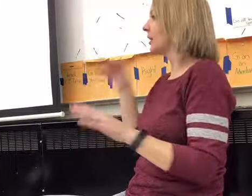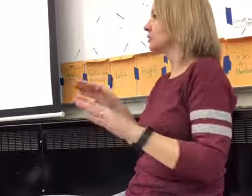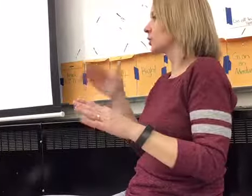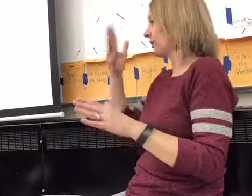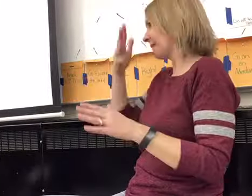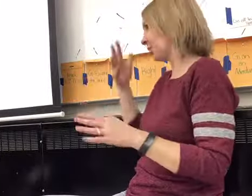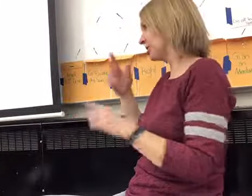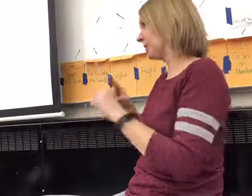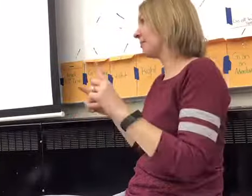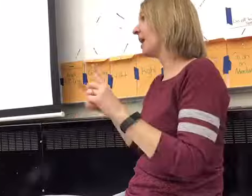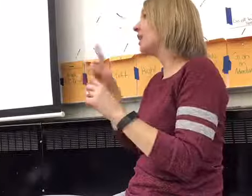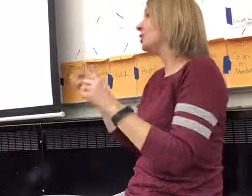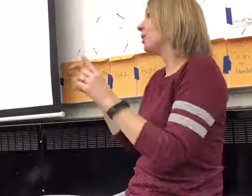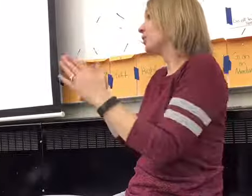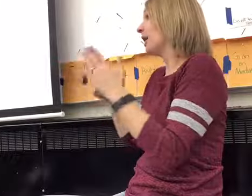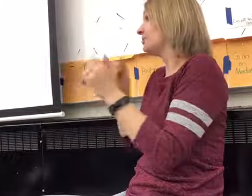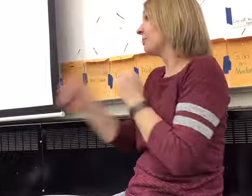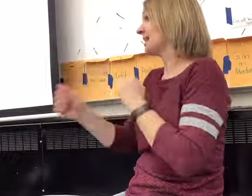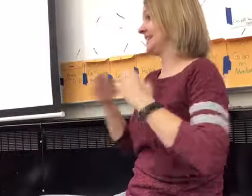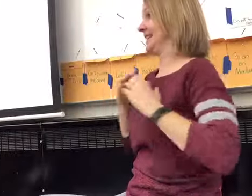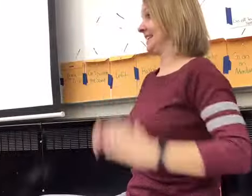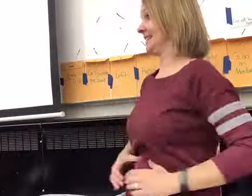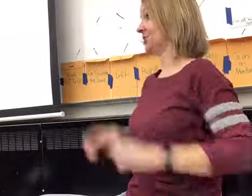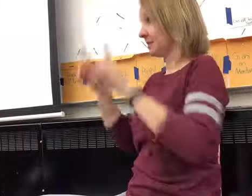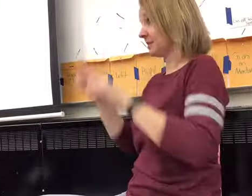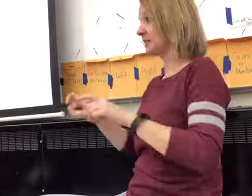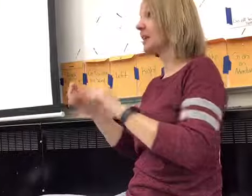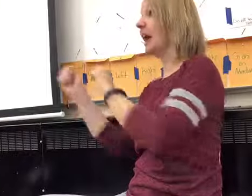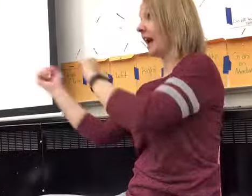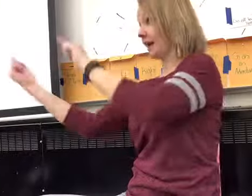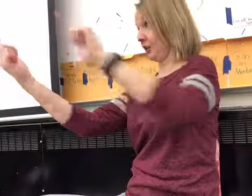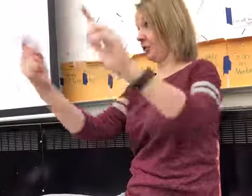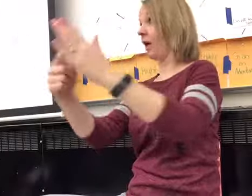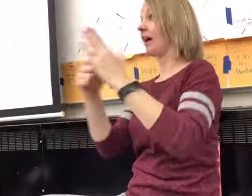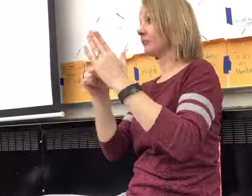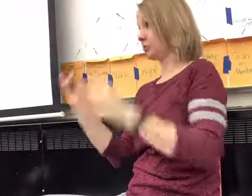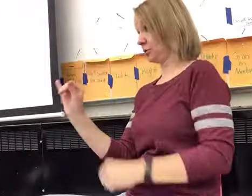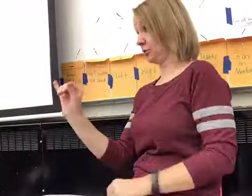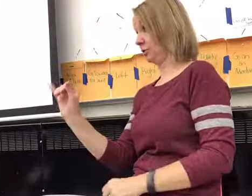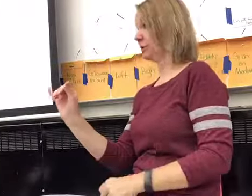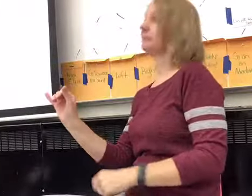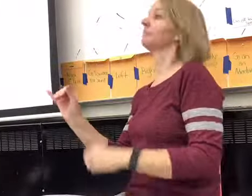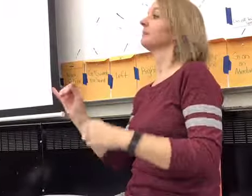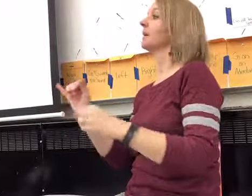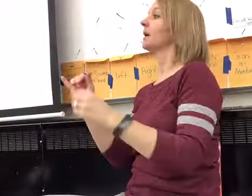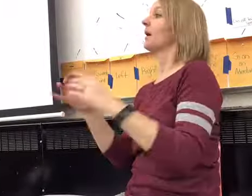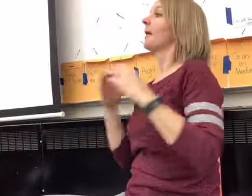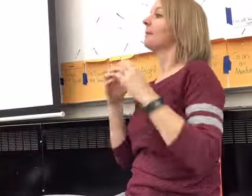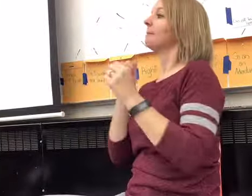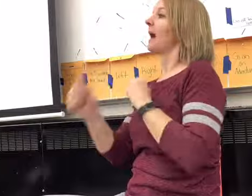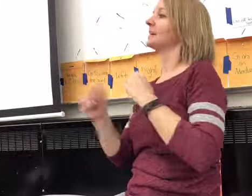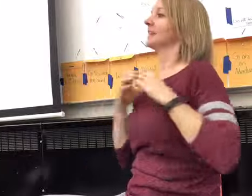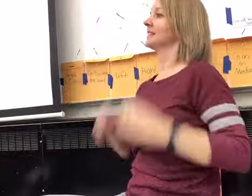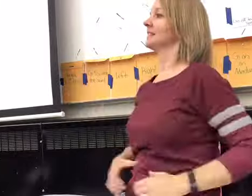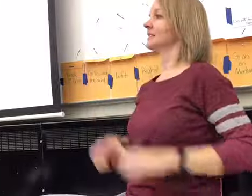do have to pass a citizenship test, which you guys all have to too. You guys have to pass a citizenship test, which most of you already have done.